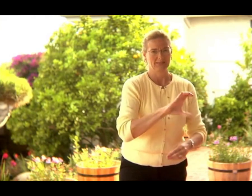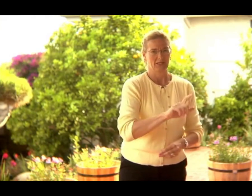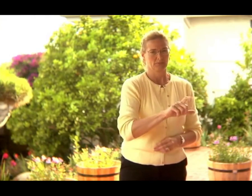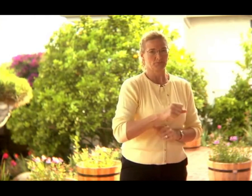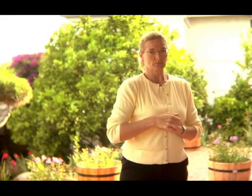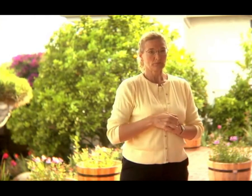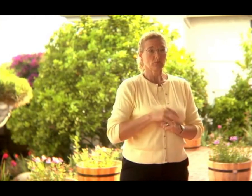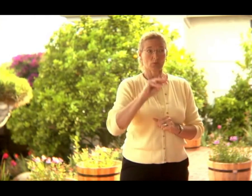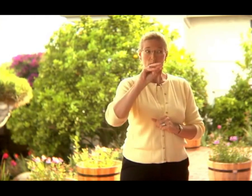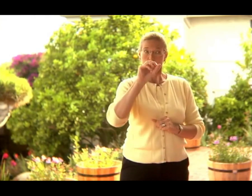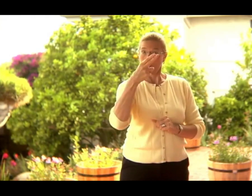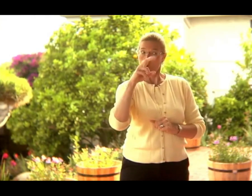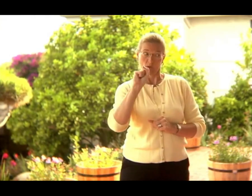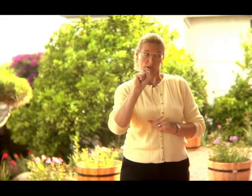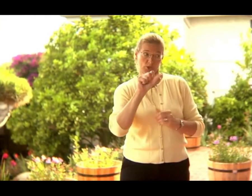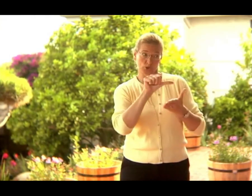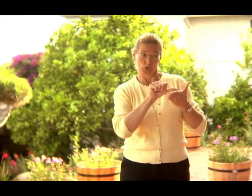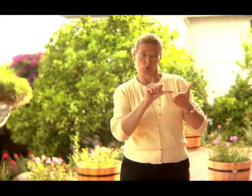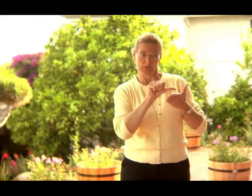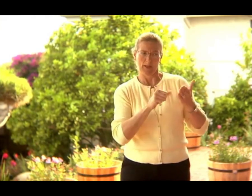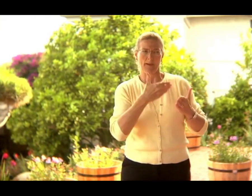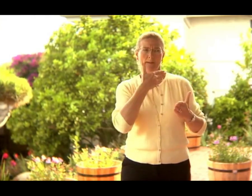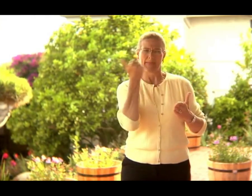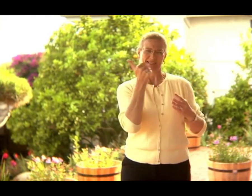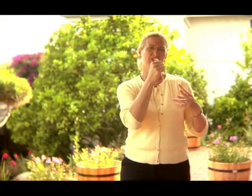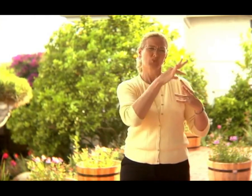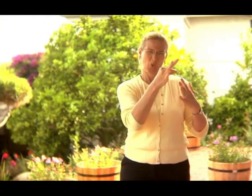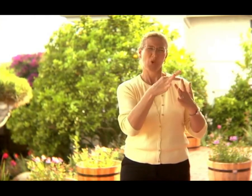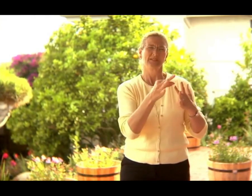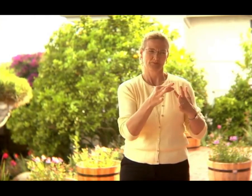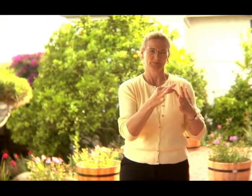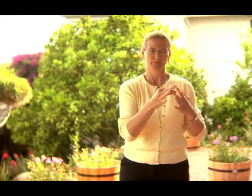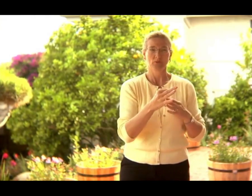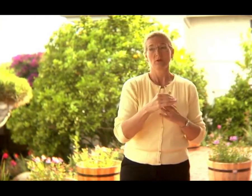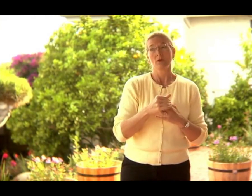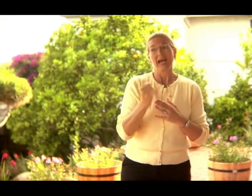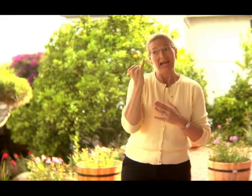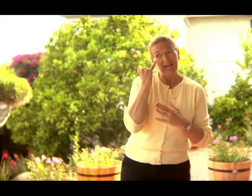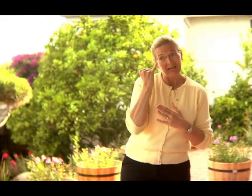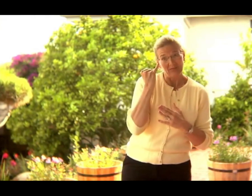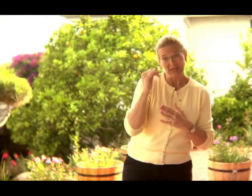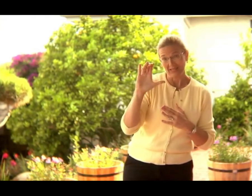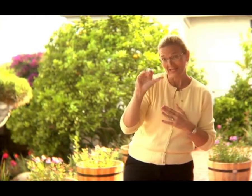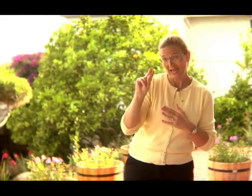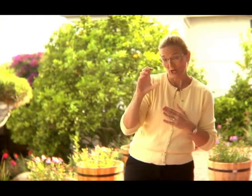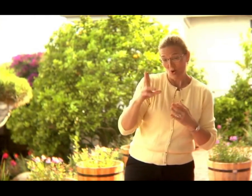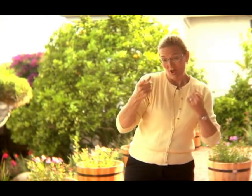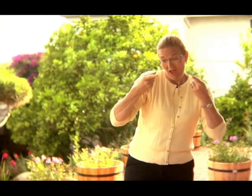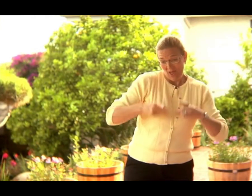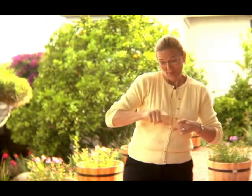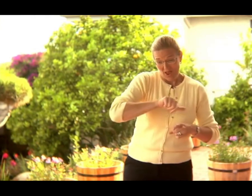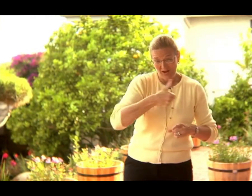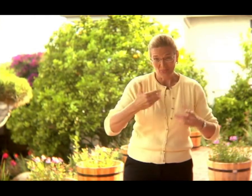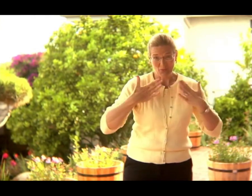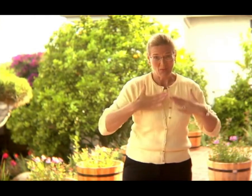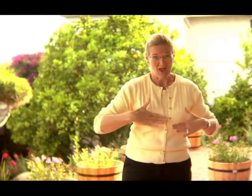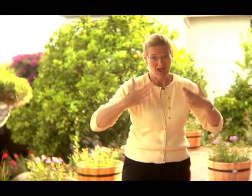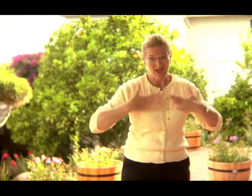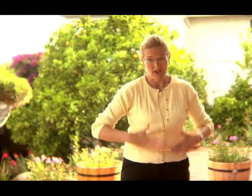new cells. So Mohs surgery is the best choice. When the skin cancer occurs in other parts, the